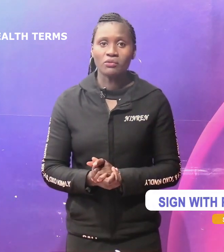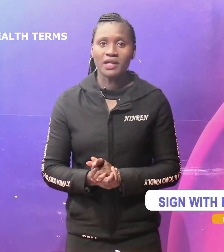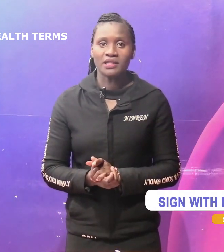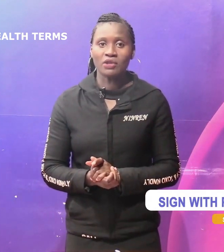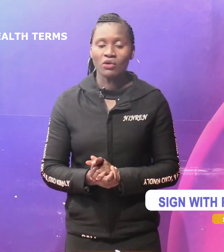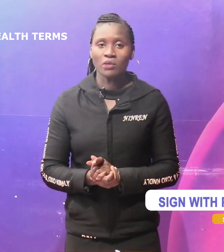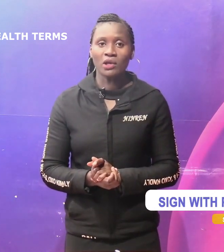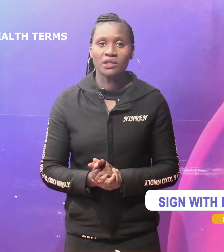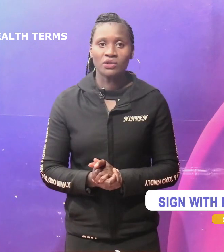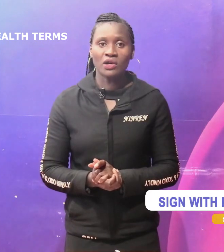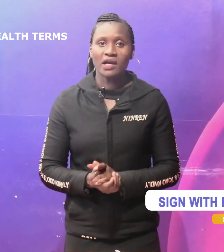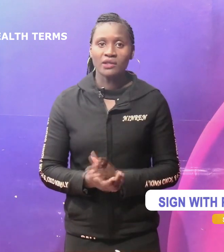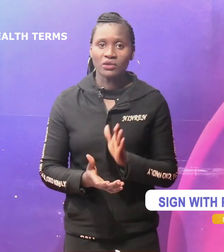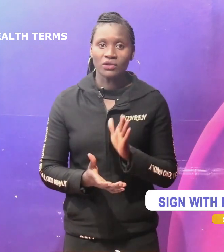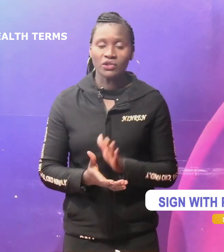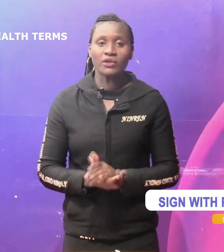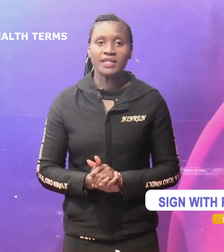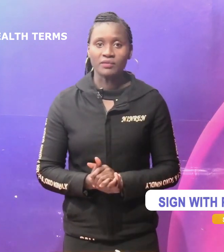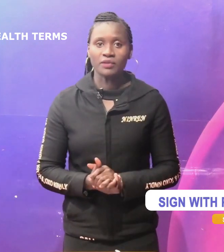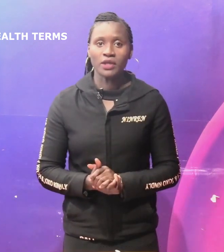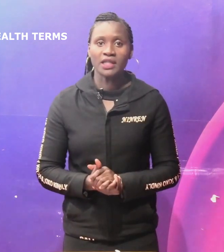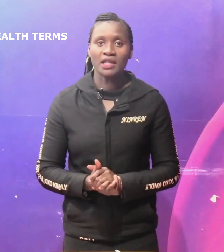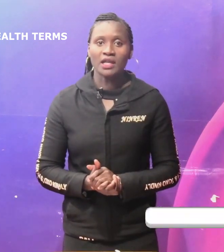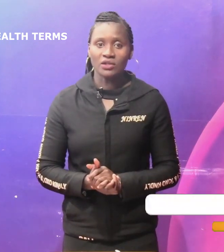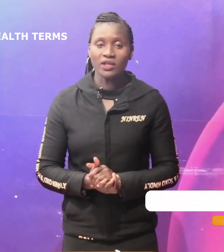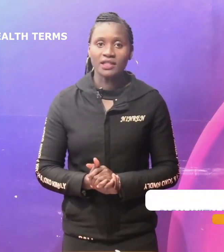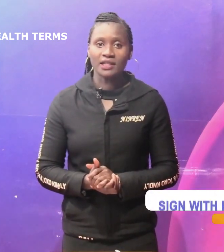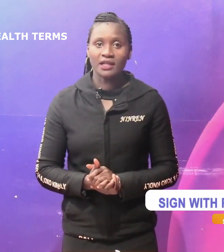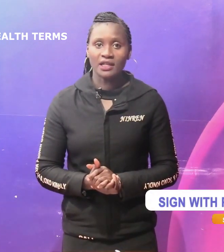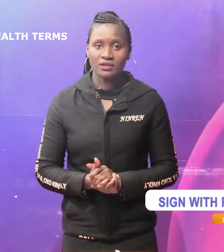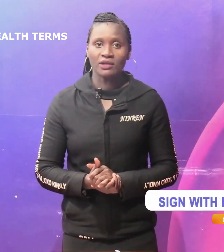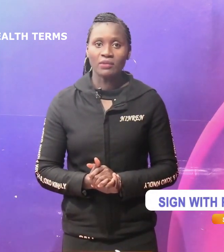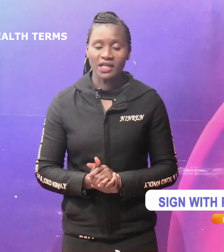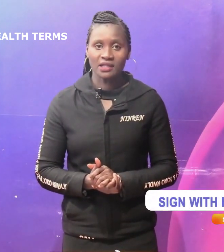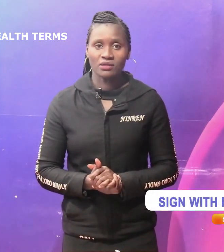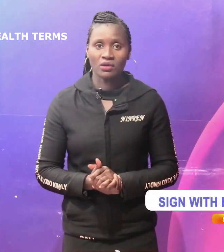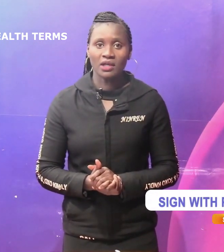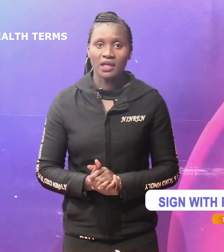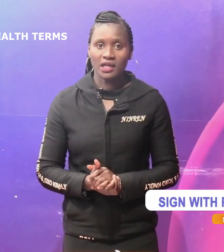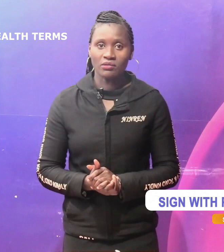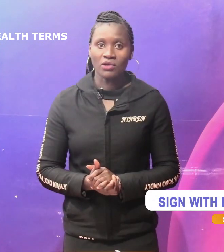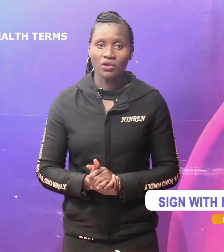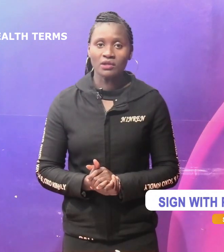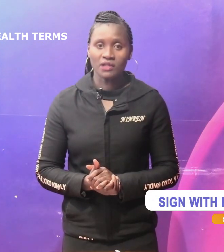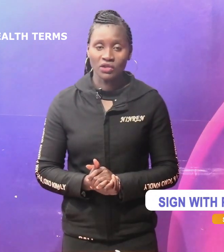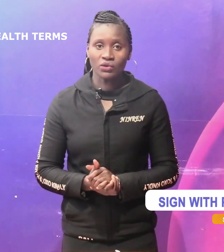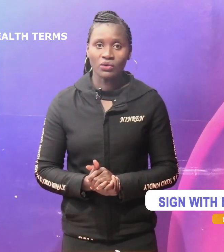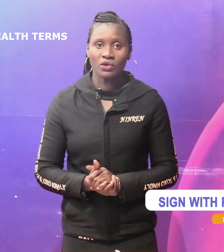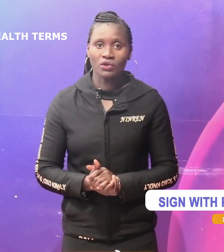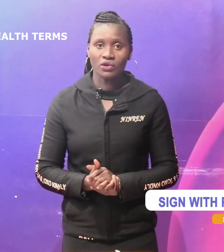May God bless you as you continue with the same spirit. Do it. It will bless us all, and may God see you through on what you want